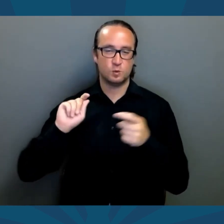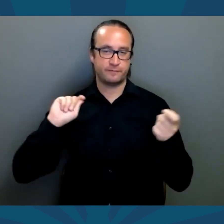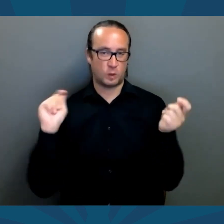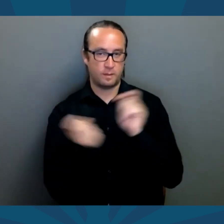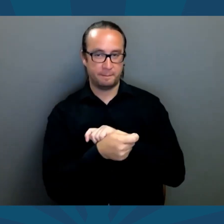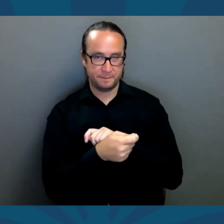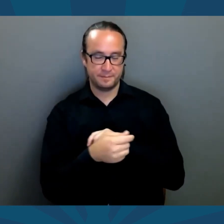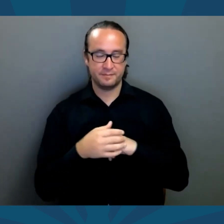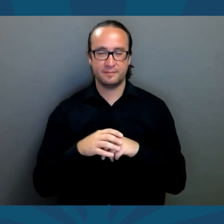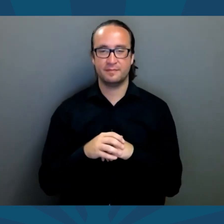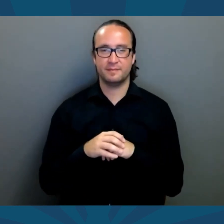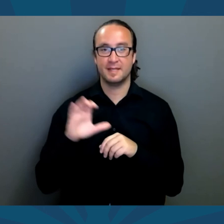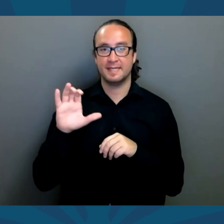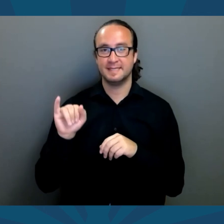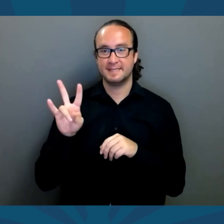civil rights,